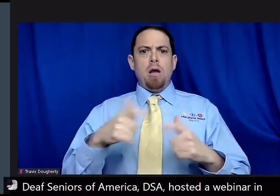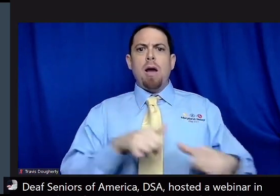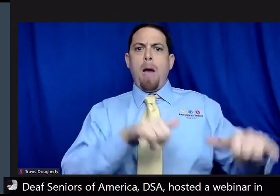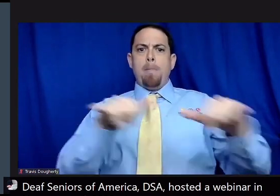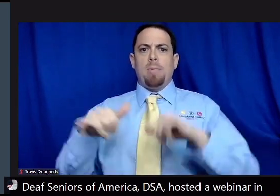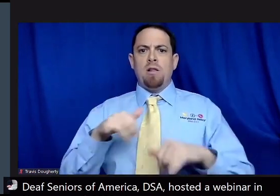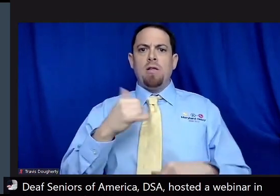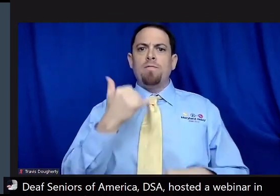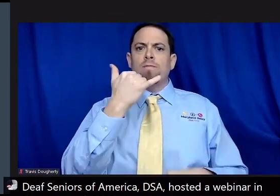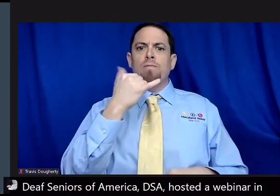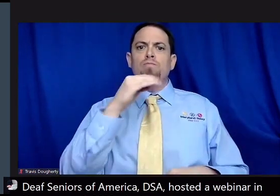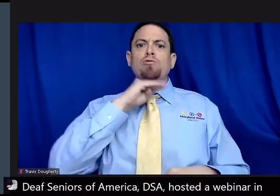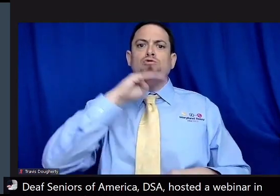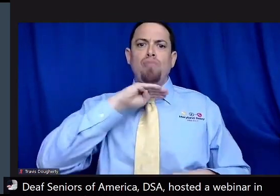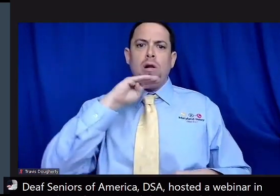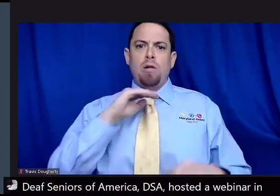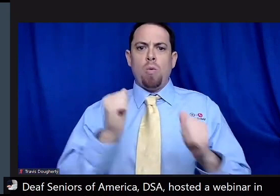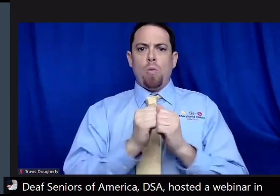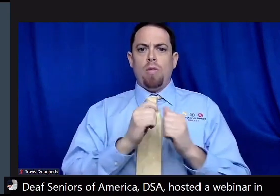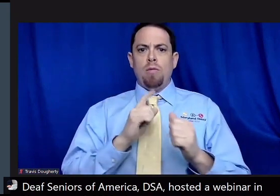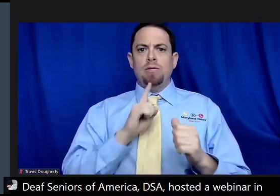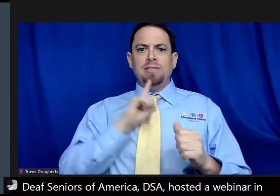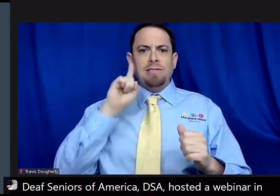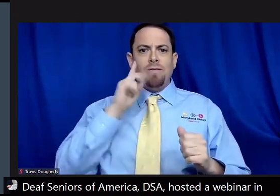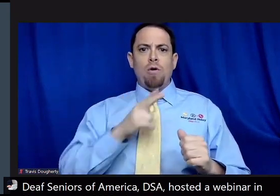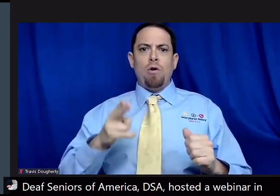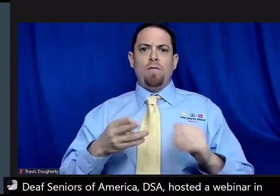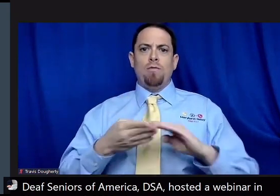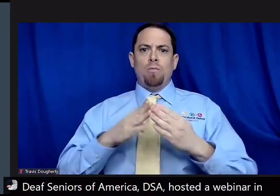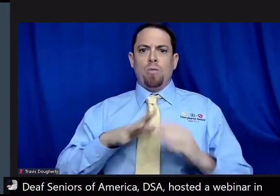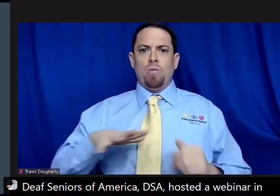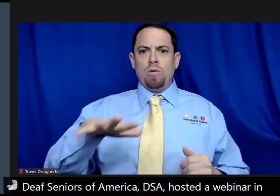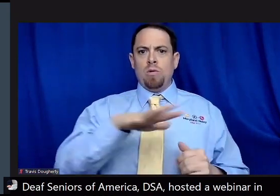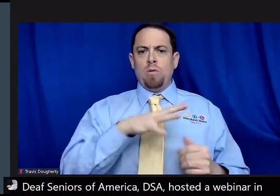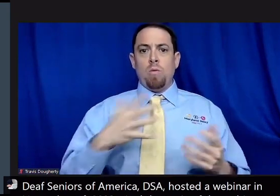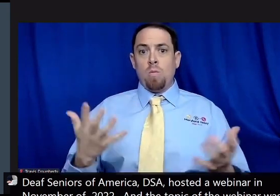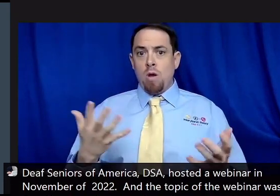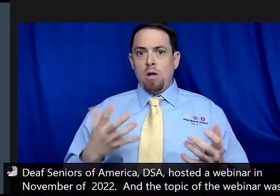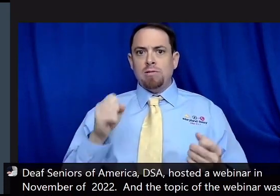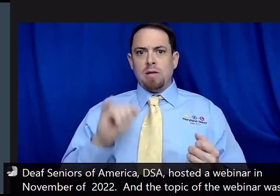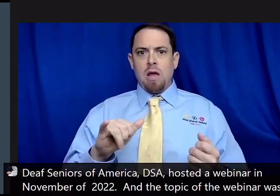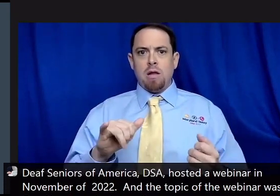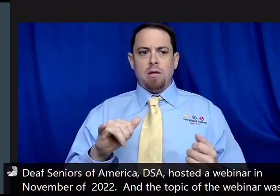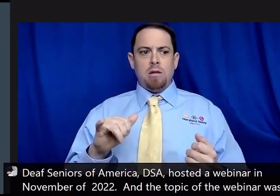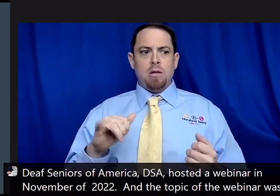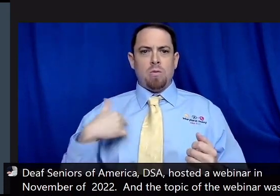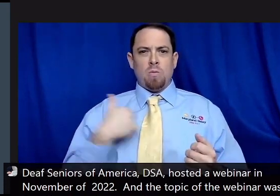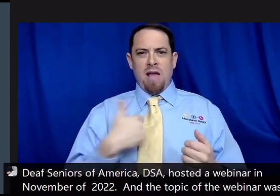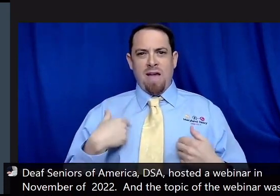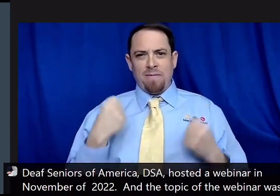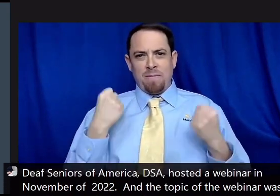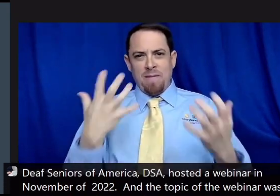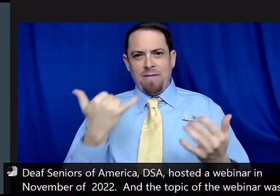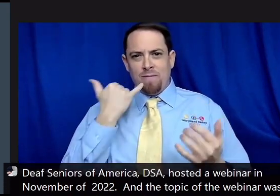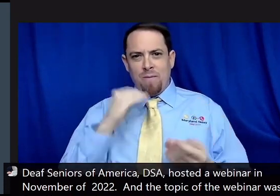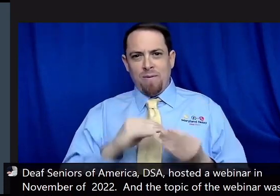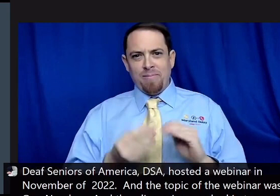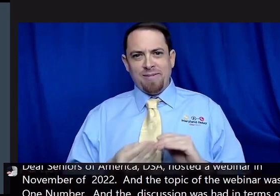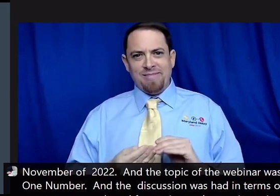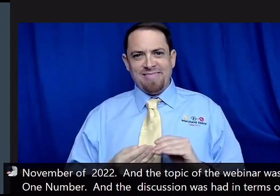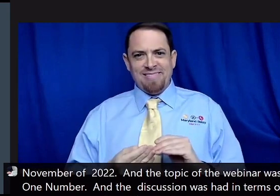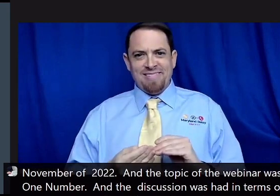in terms of a very common shared frustration and experience in the deaf and hard of hearing